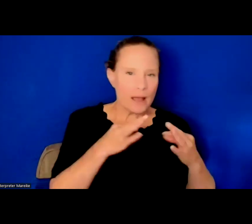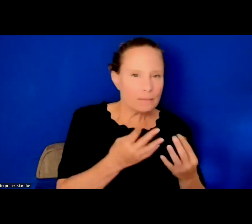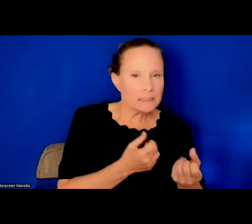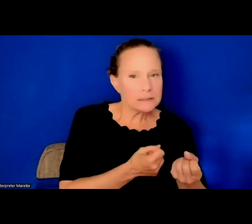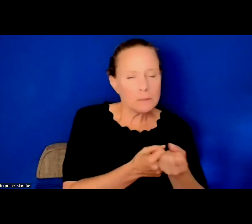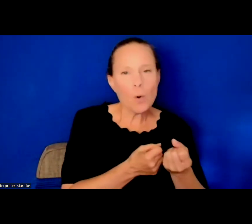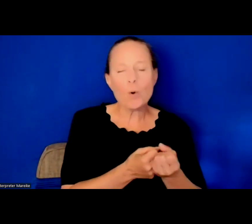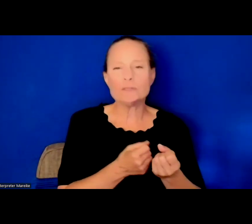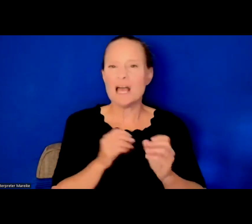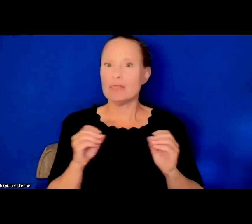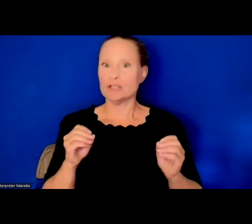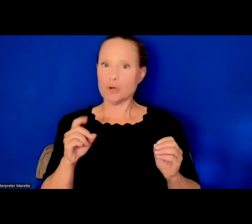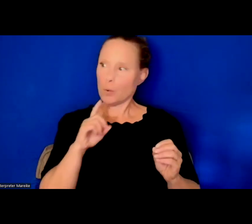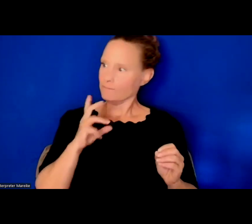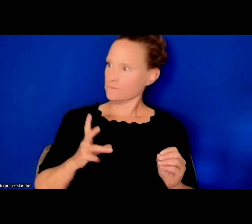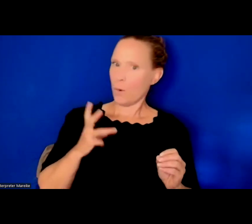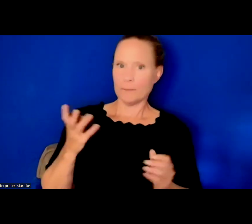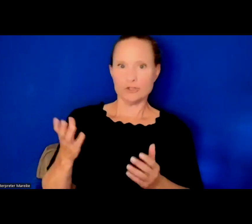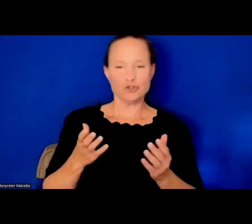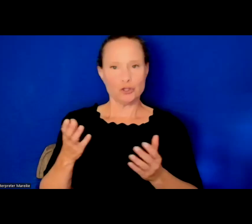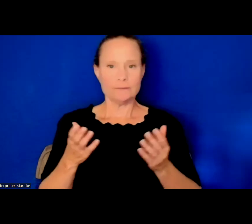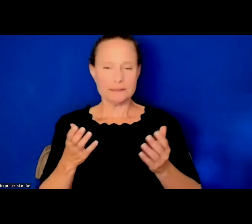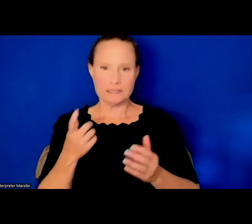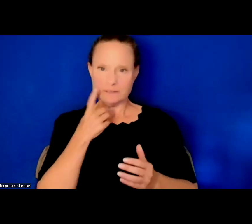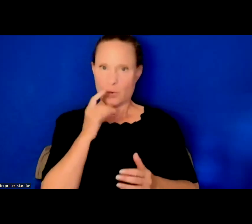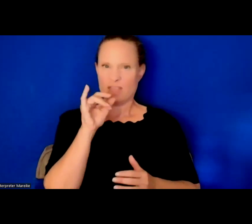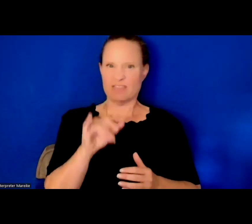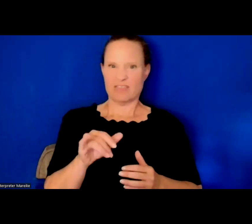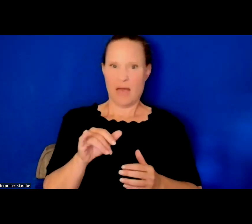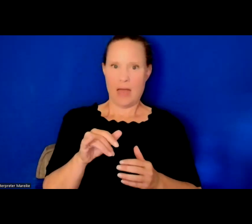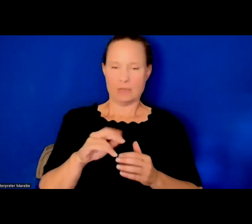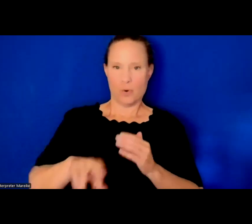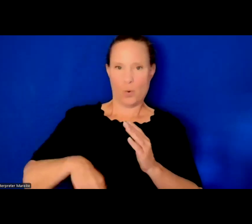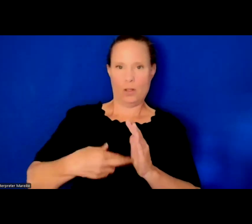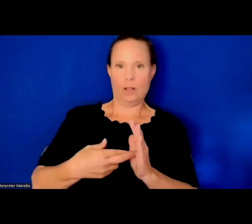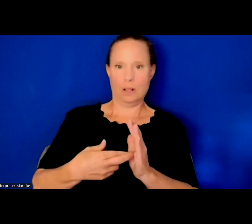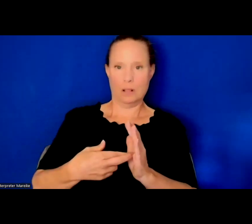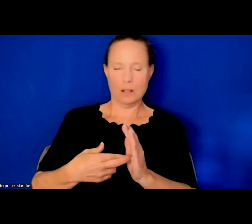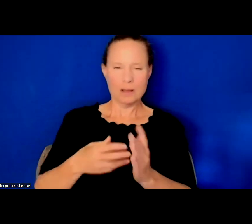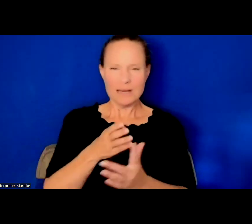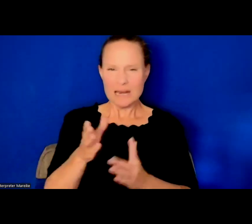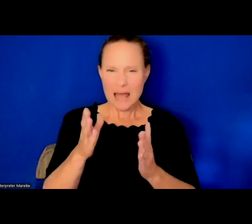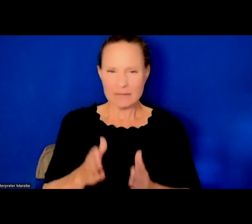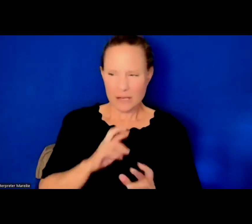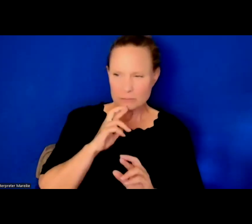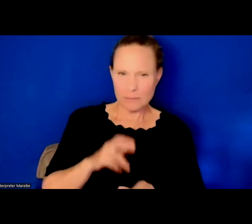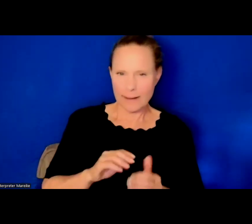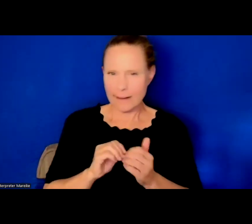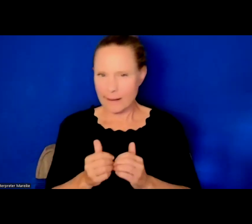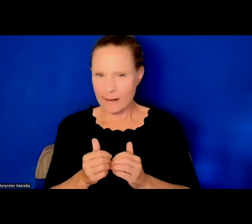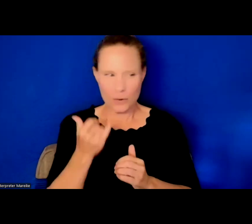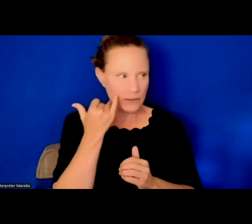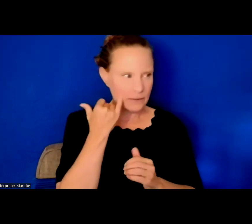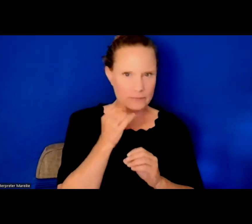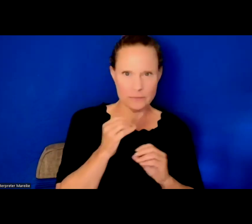no formal service to provide such a representative. What would the response from a navigator be if there exists no such